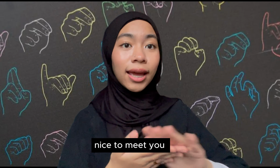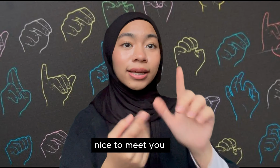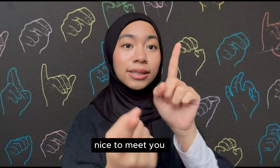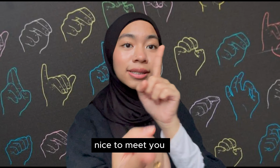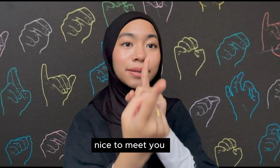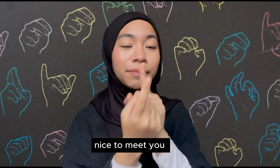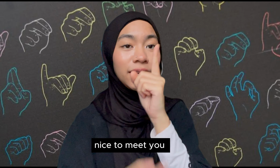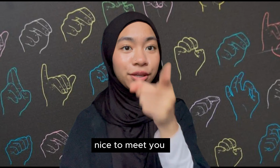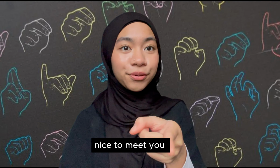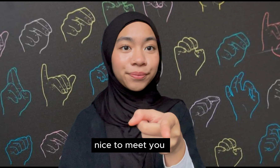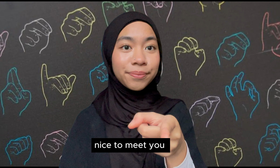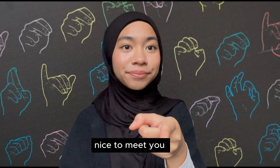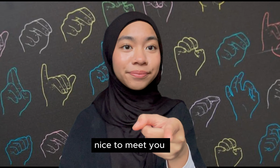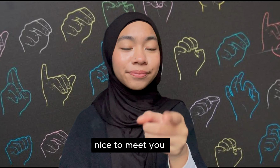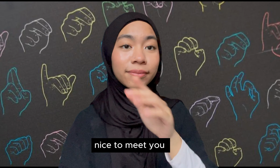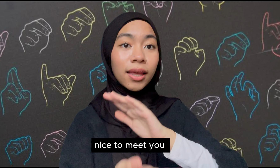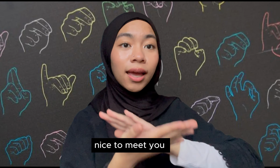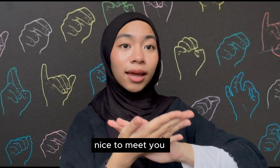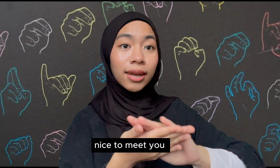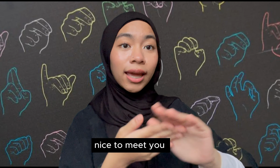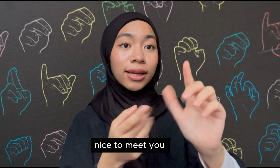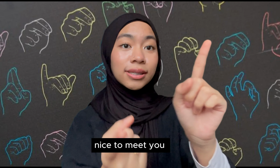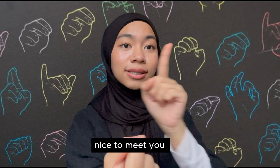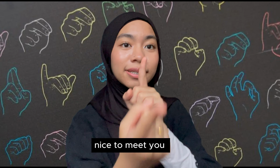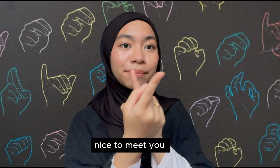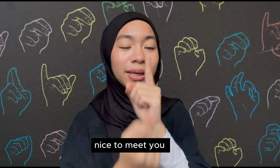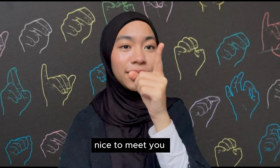Nice to meet you. Nice to meet you.